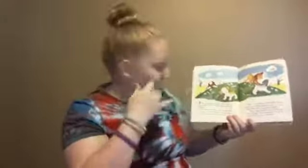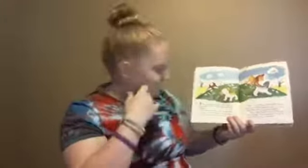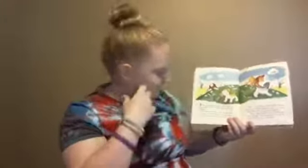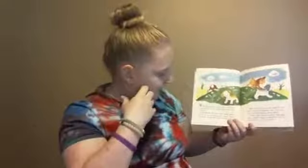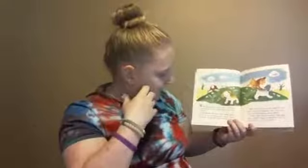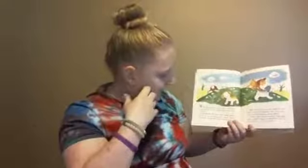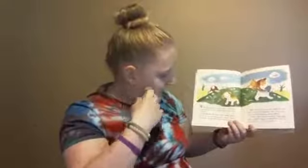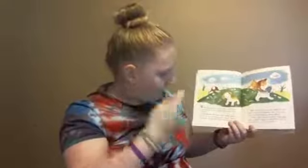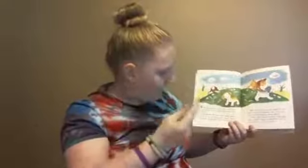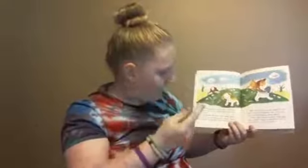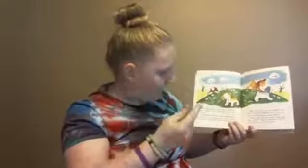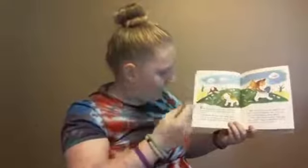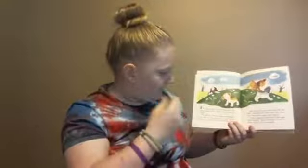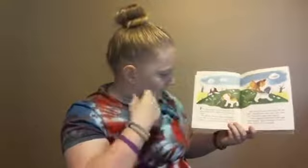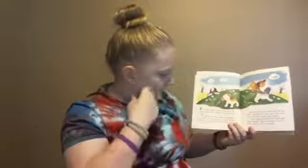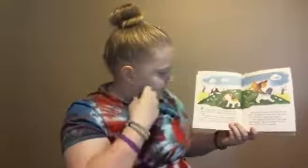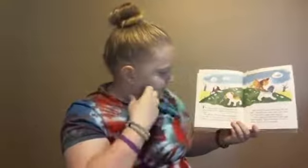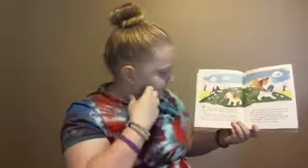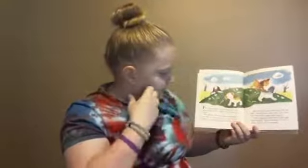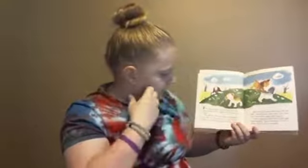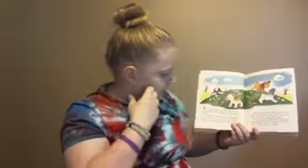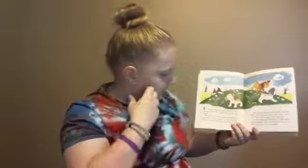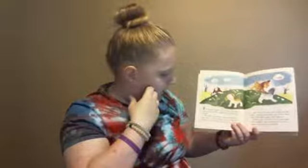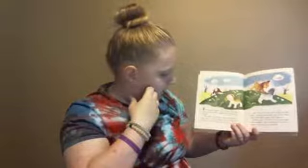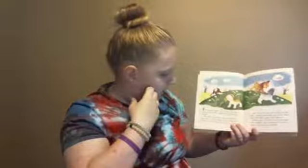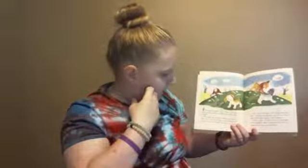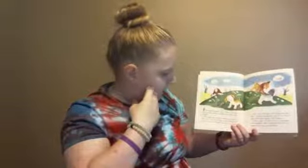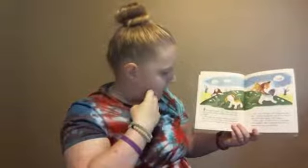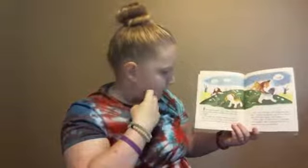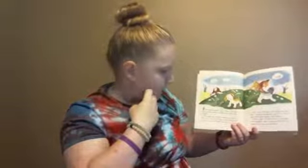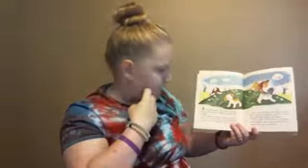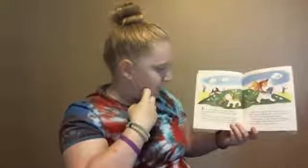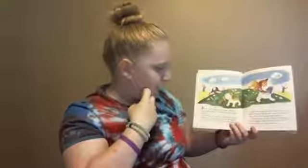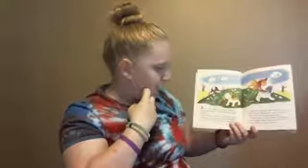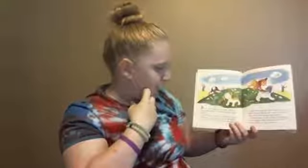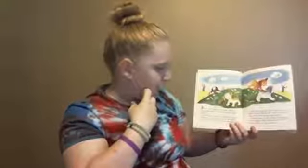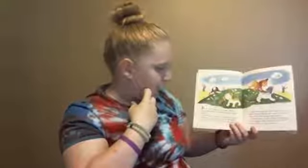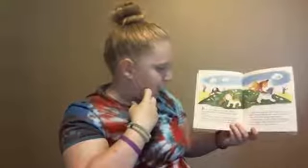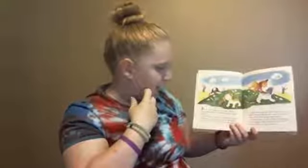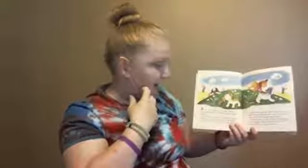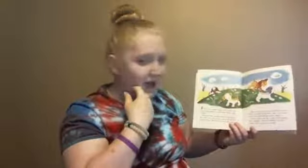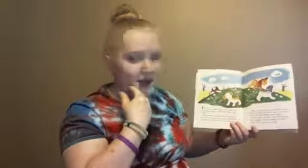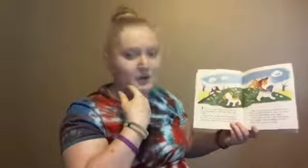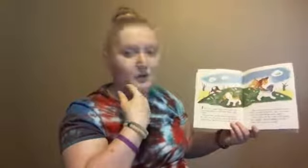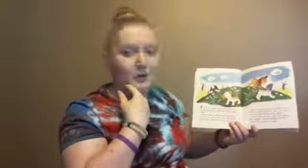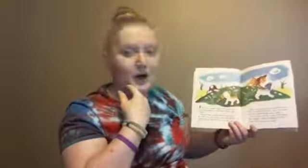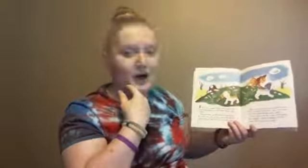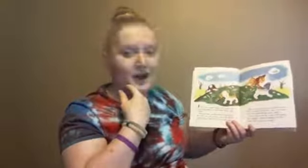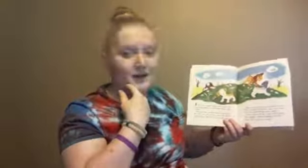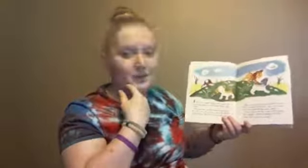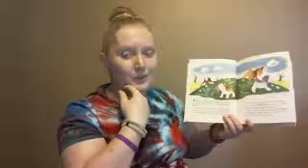5 little puppies dug a hole under the fence and went for a walk in the wide, wide